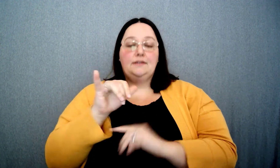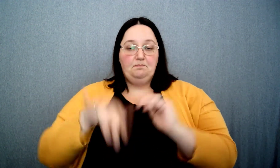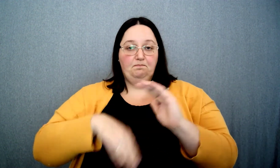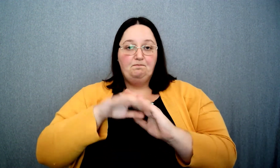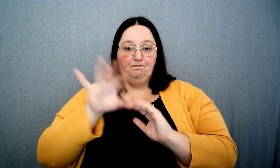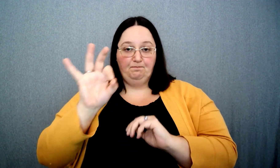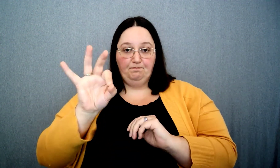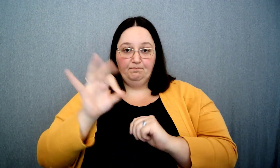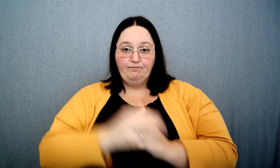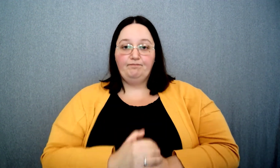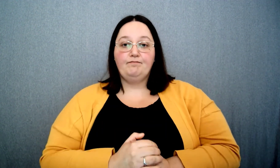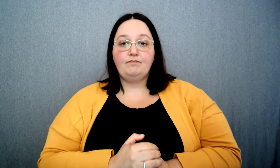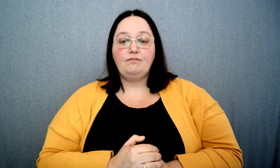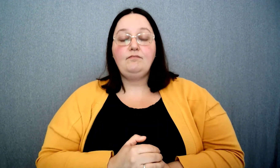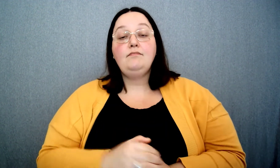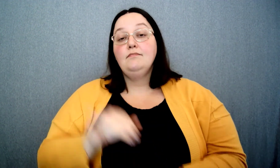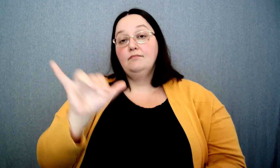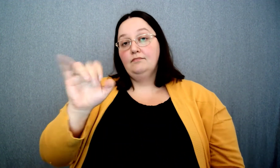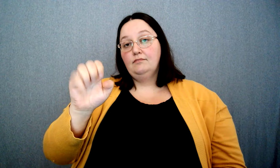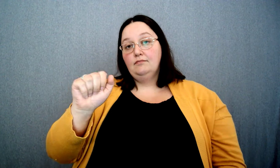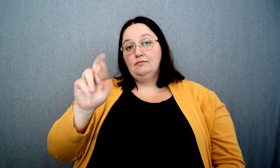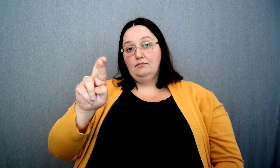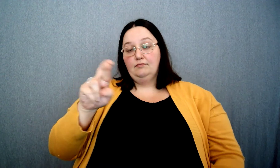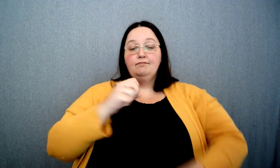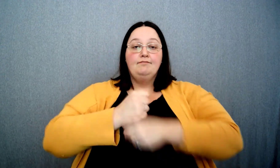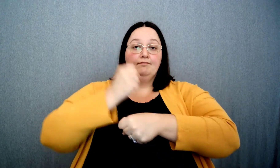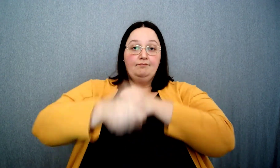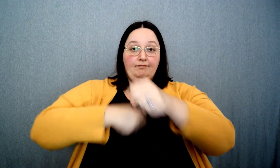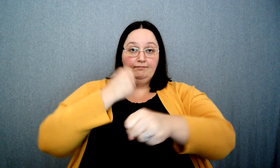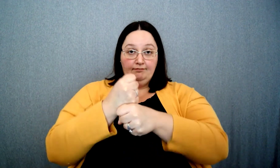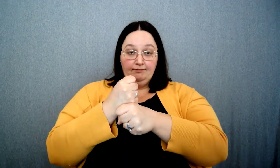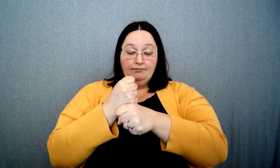This goes up to 9 as well. Year.